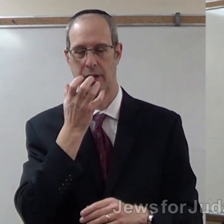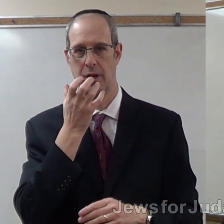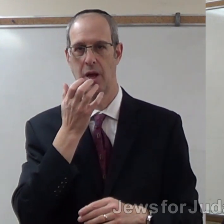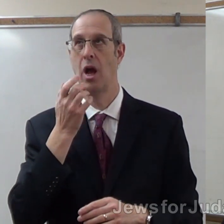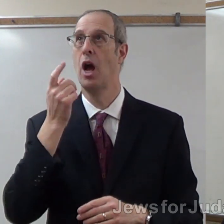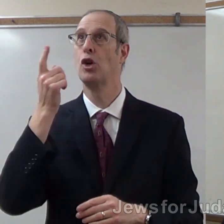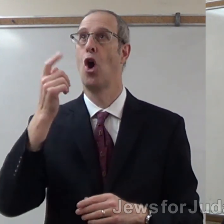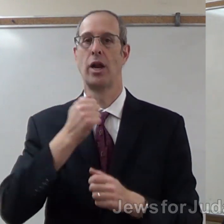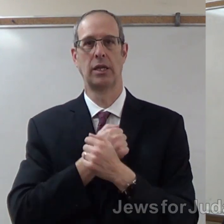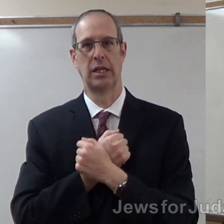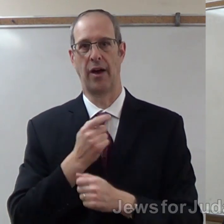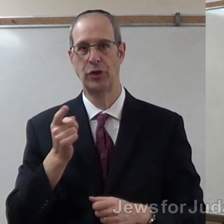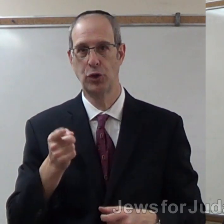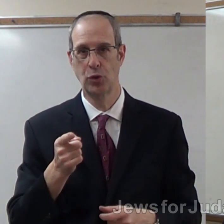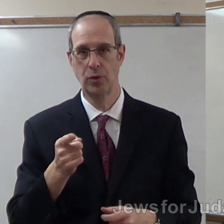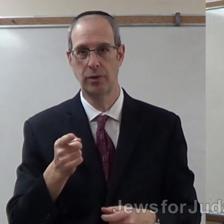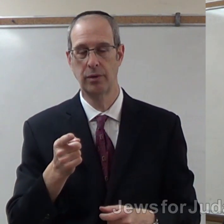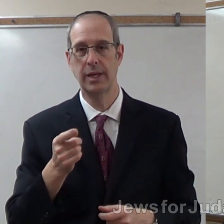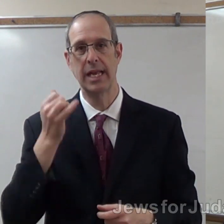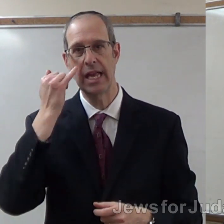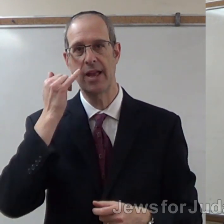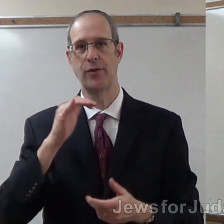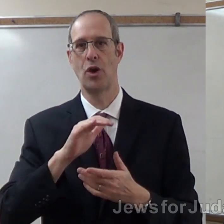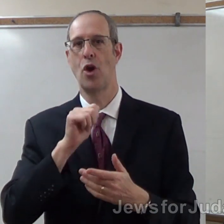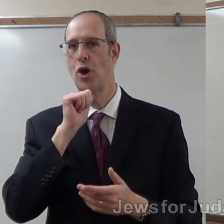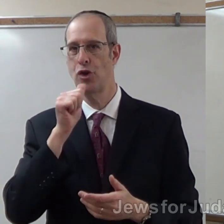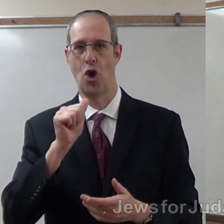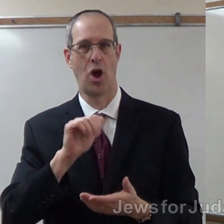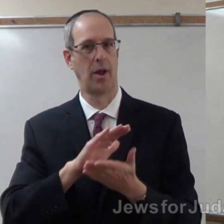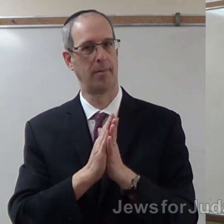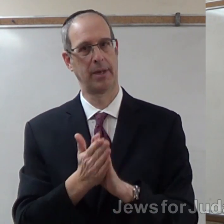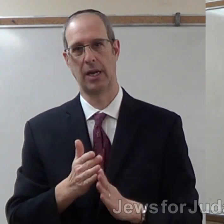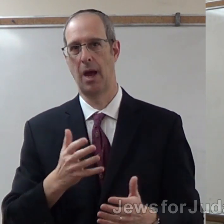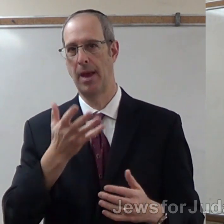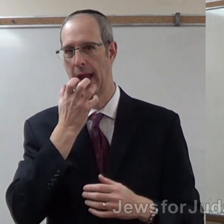God loves you if you don't get angry.